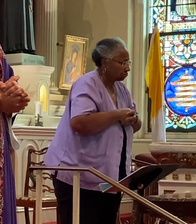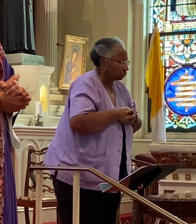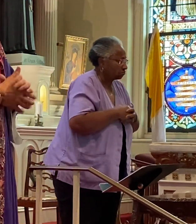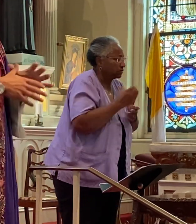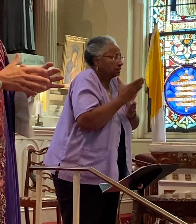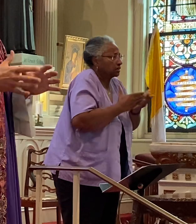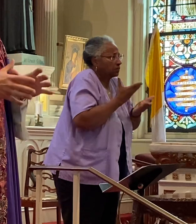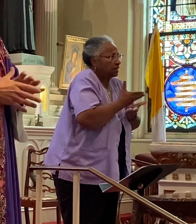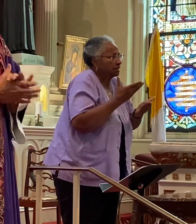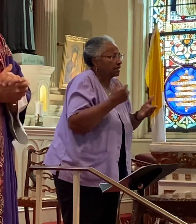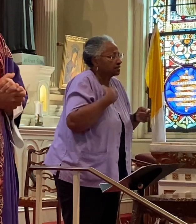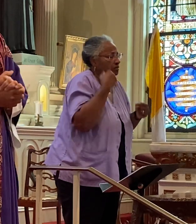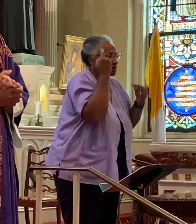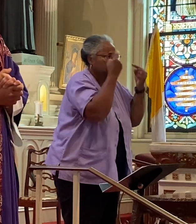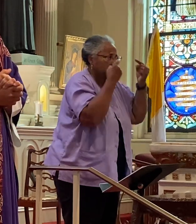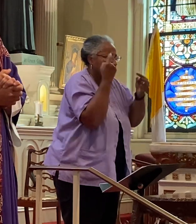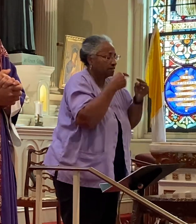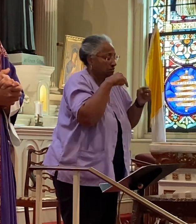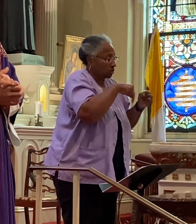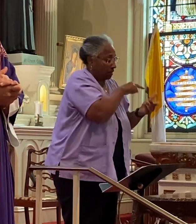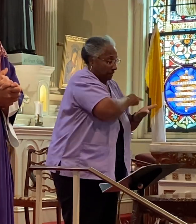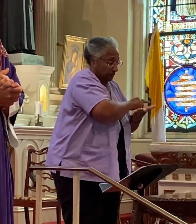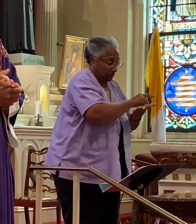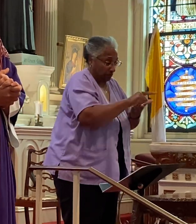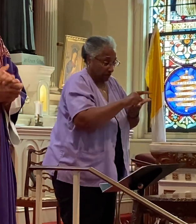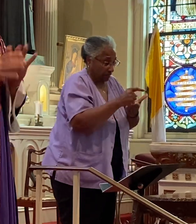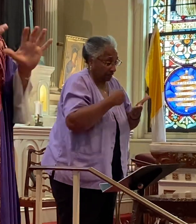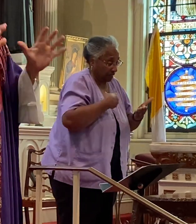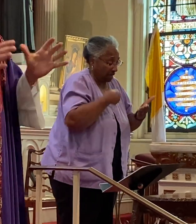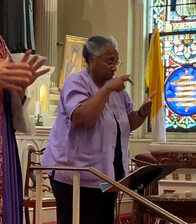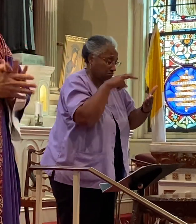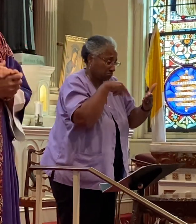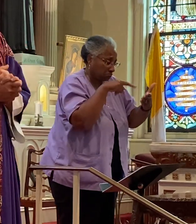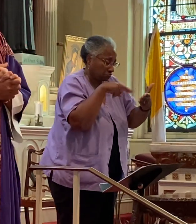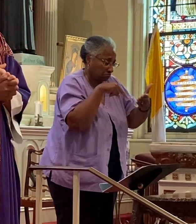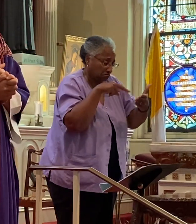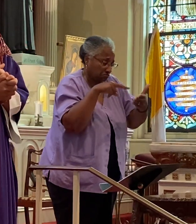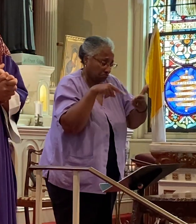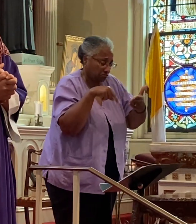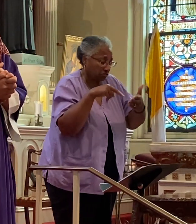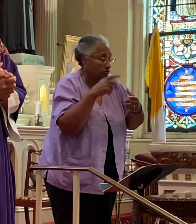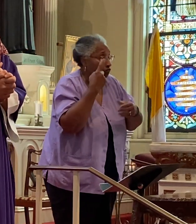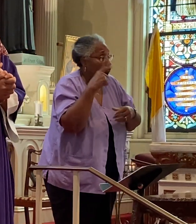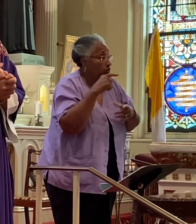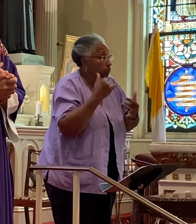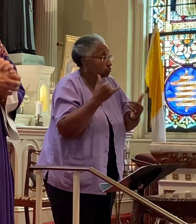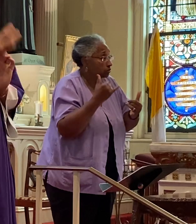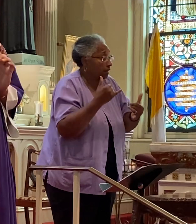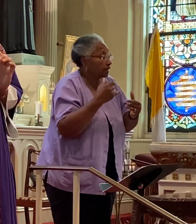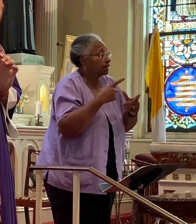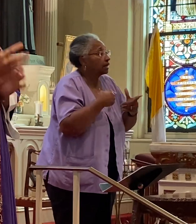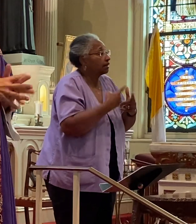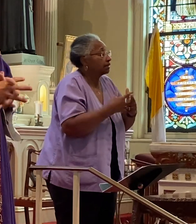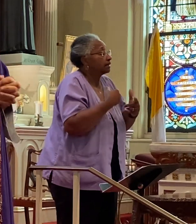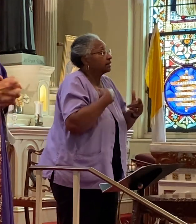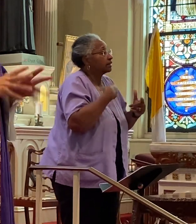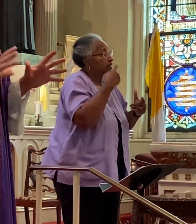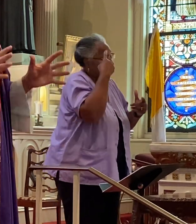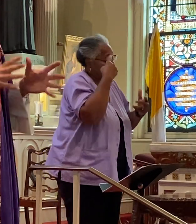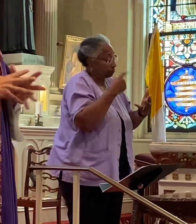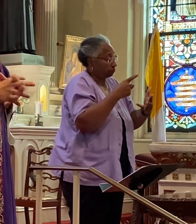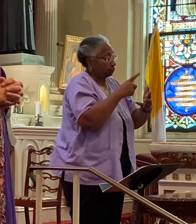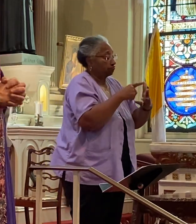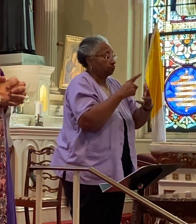desert. As I reflected this week on the readings and about that imagery of the desert. And there were three things that